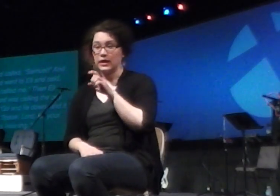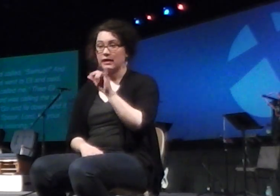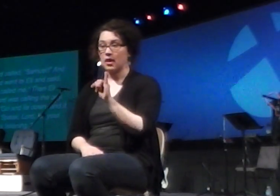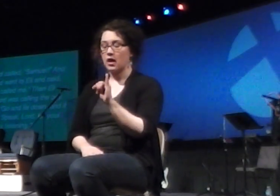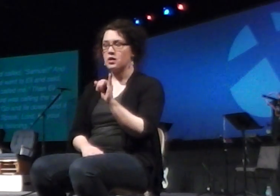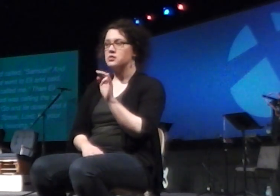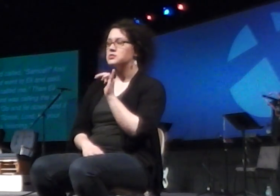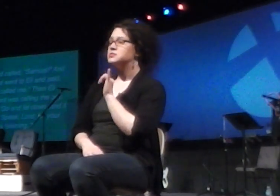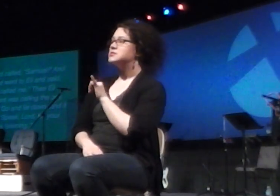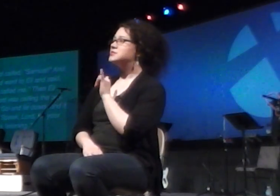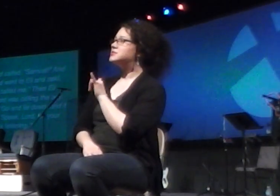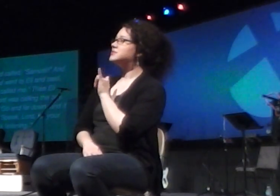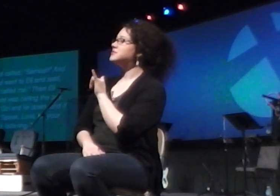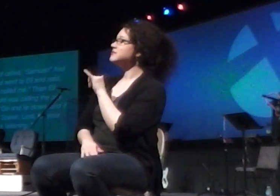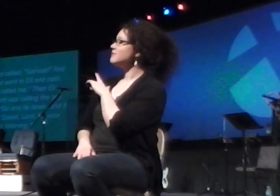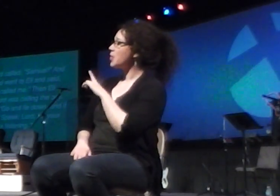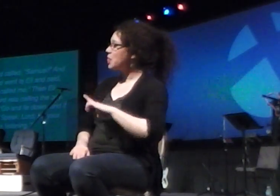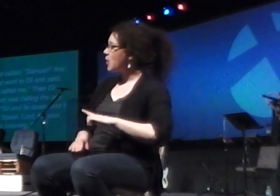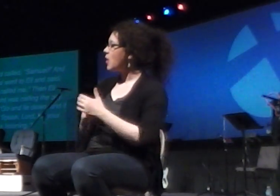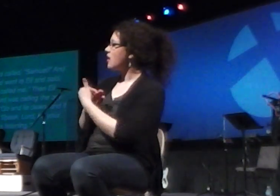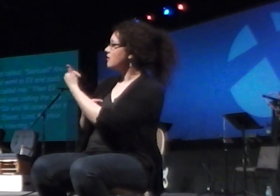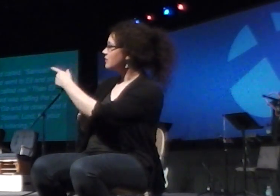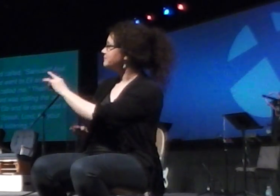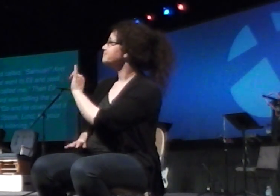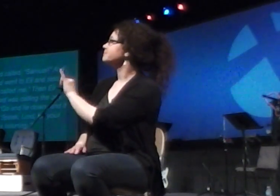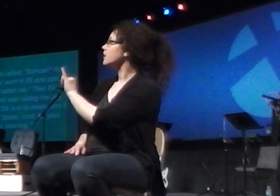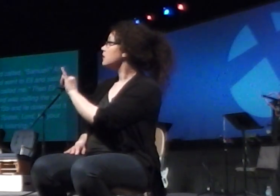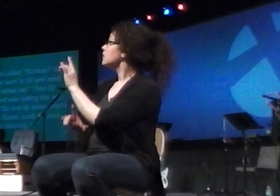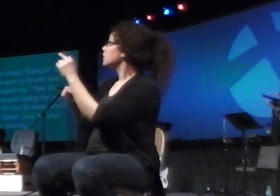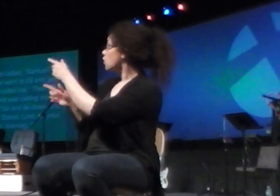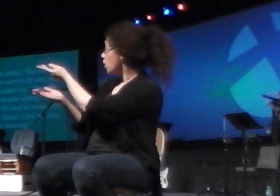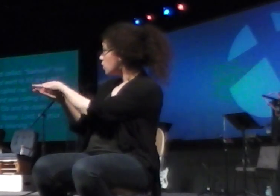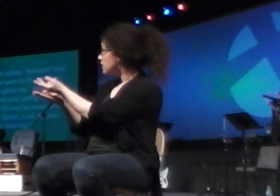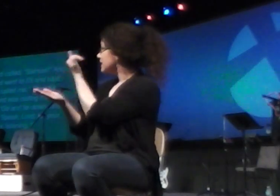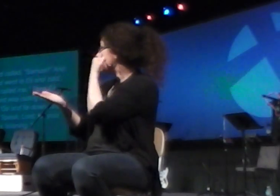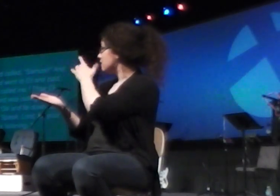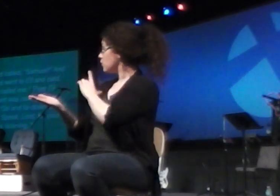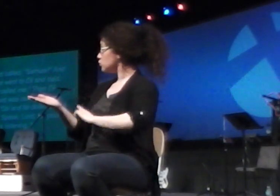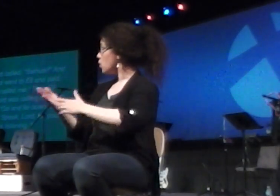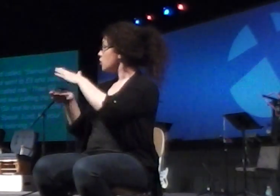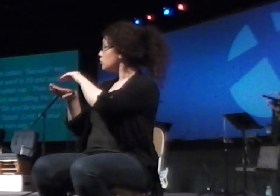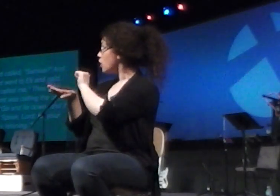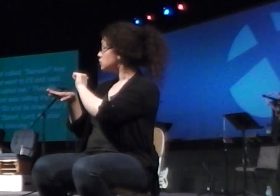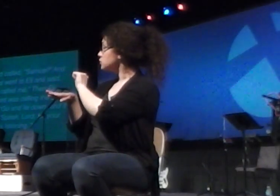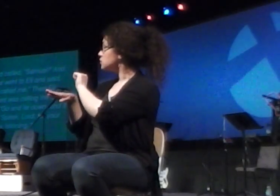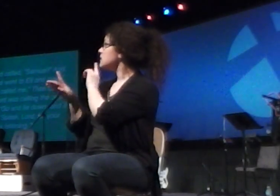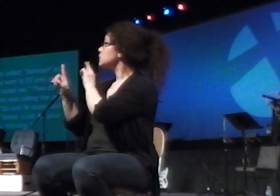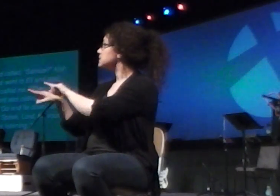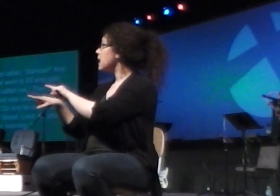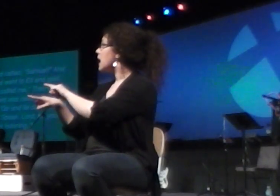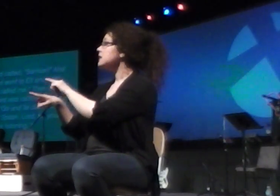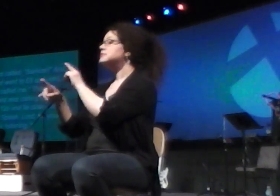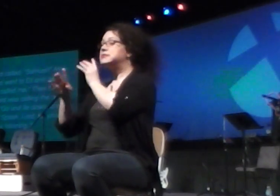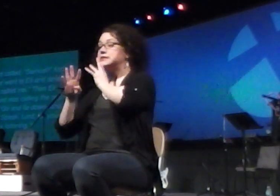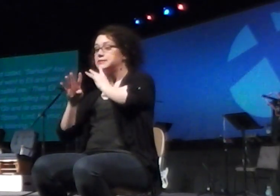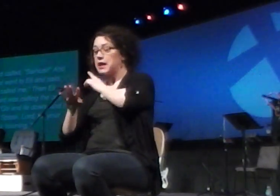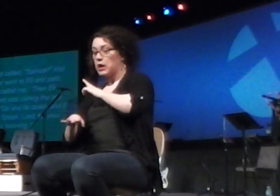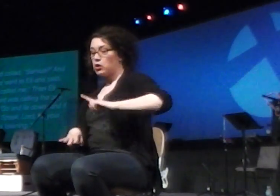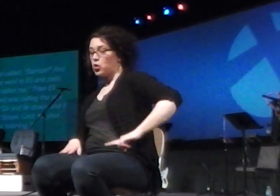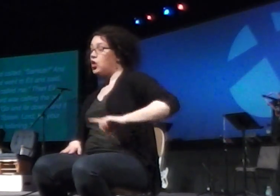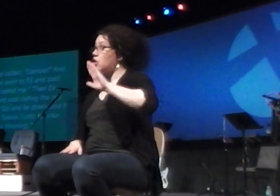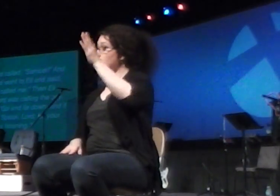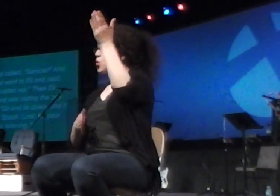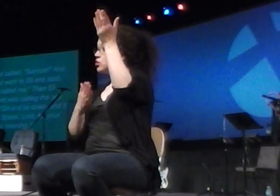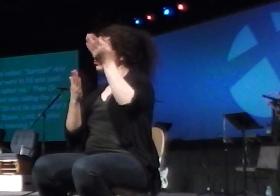boy. So Eli told Samuel, Go and lie down, and if he calls you, say, Speak, Lord, for your